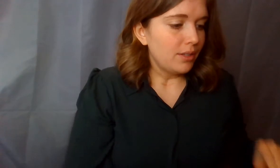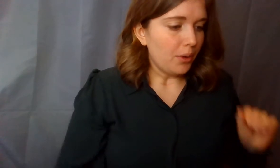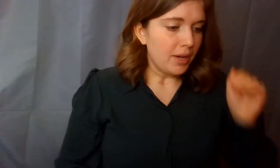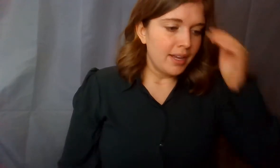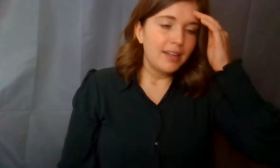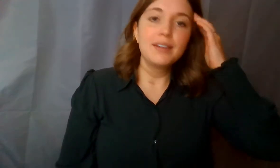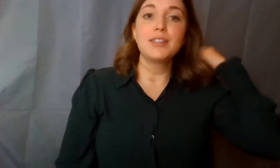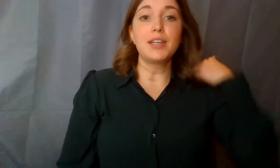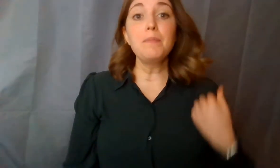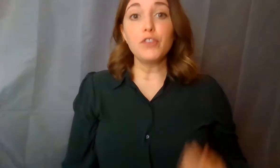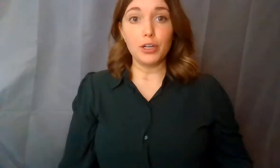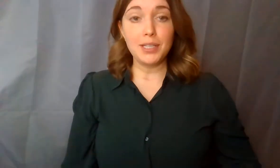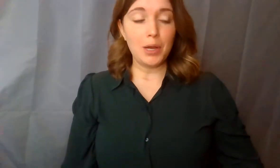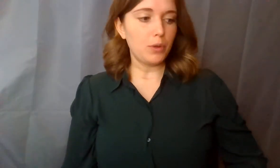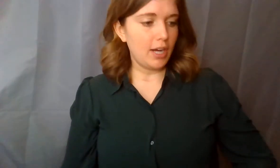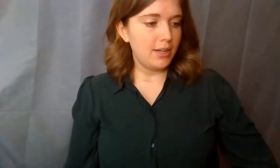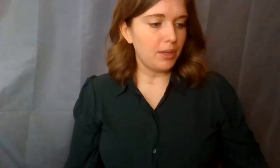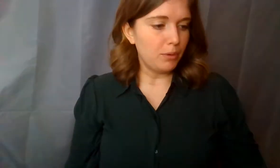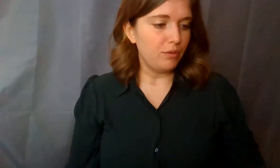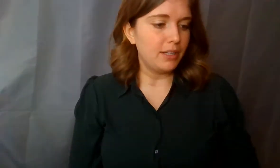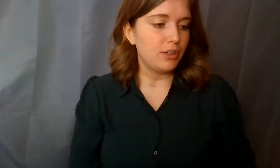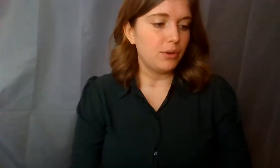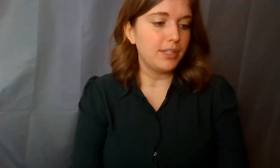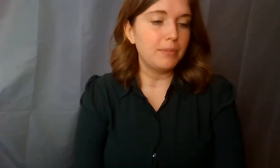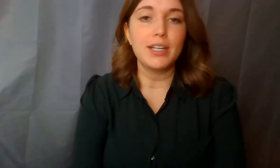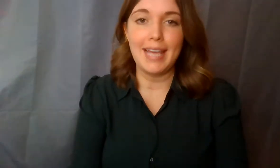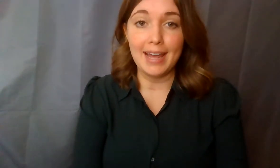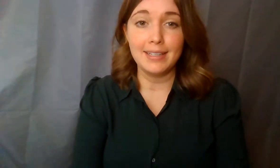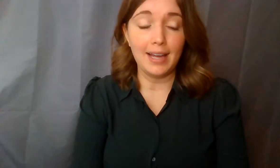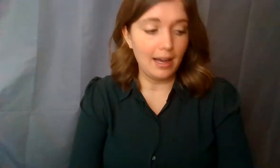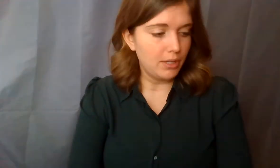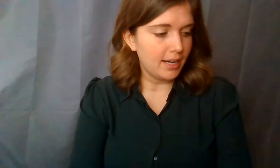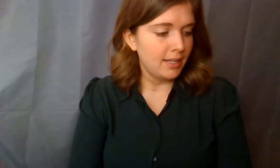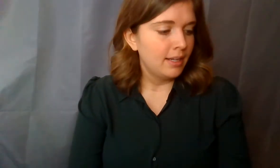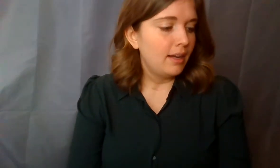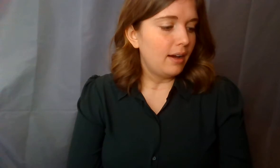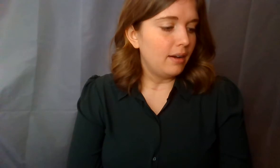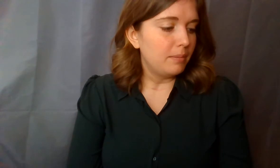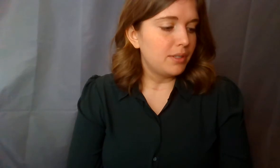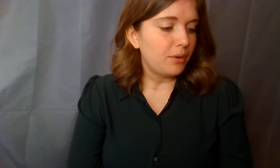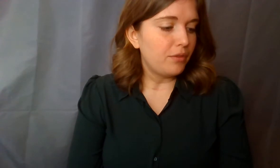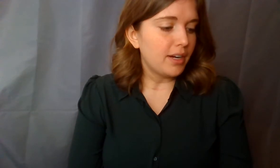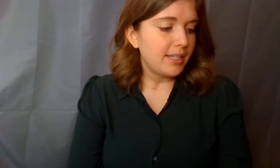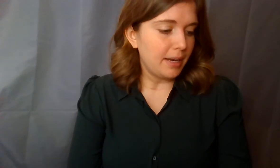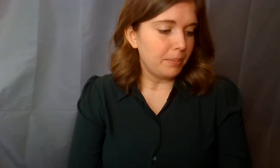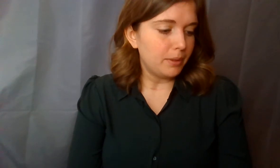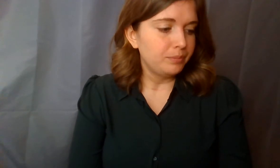So some verbs will change their movement to show subject and object. So for example,